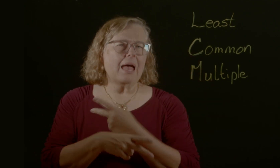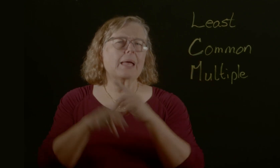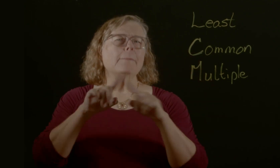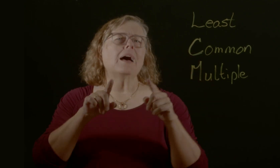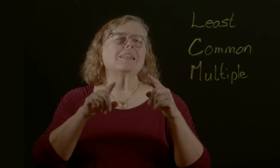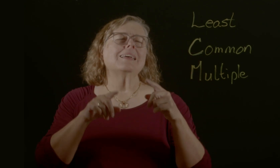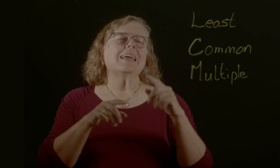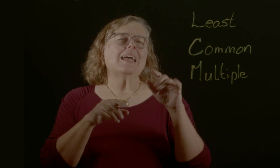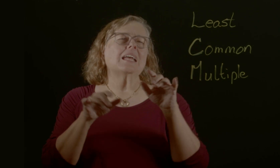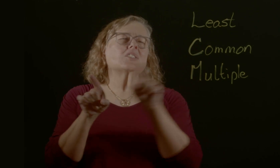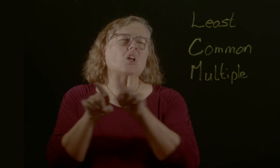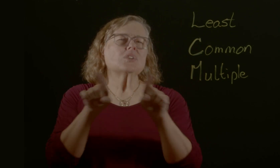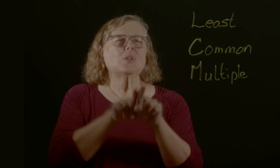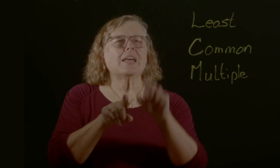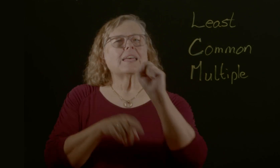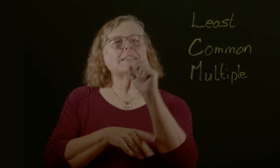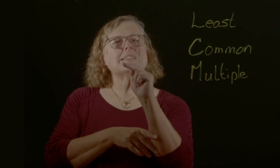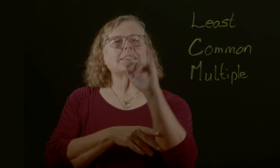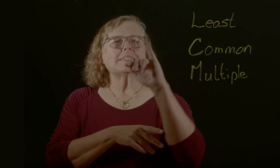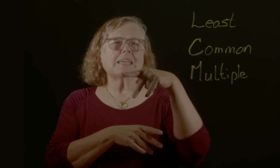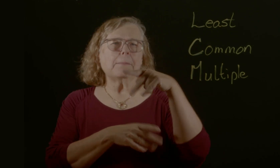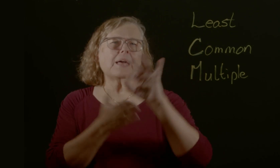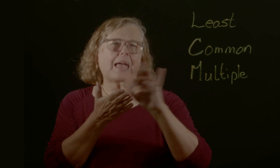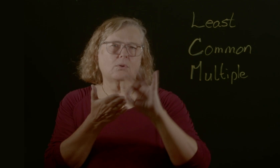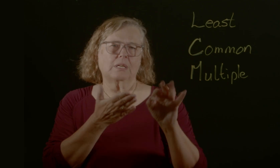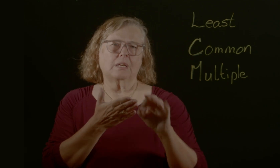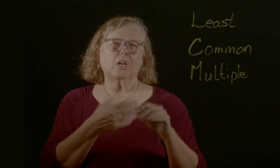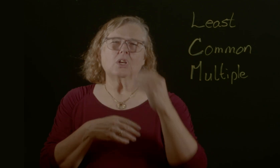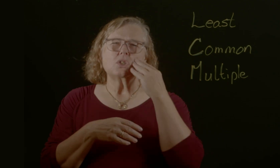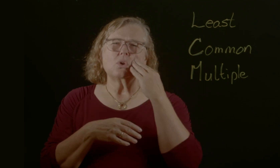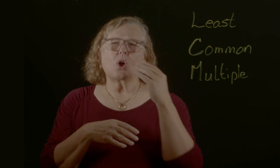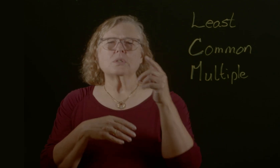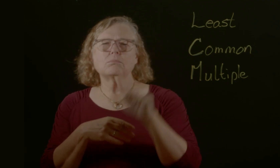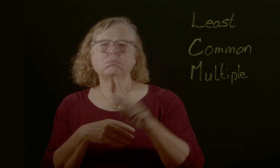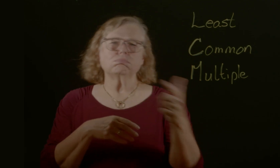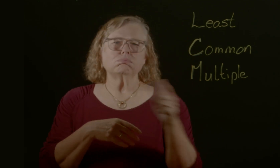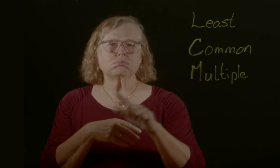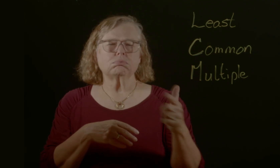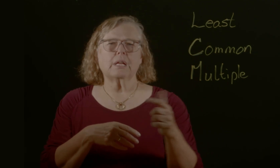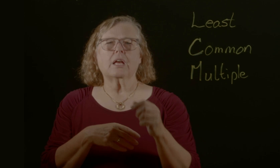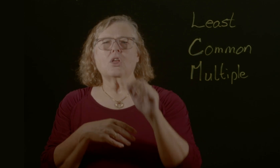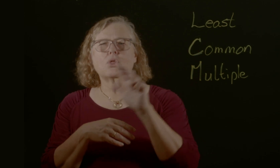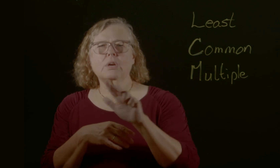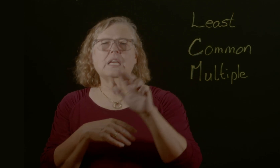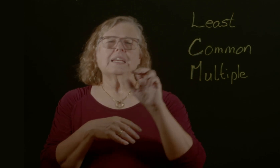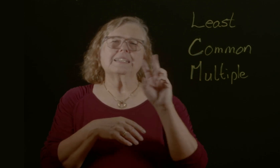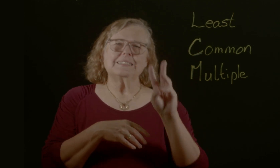multiply. But it's also like skip counting. Do you know skip counting when you count it through? You go 3, 6,